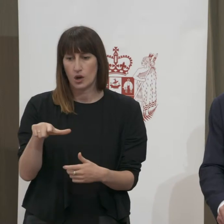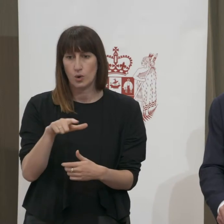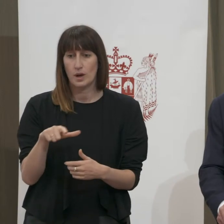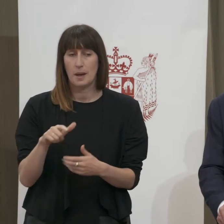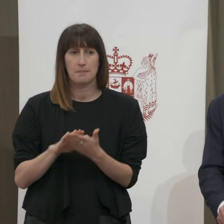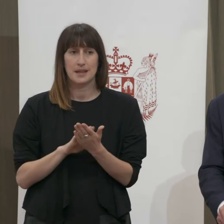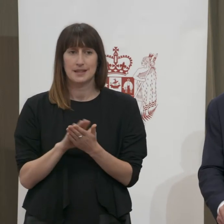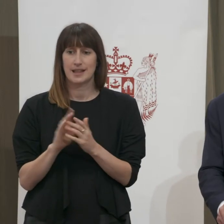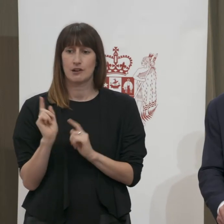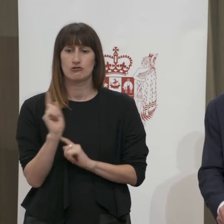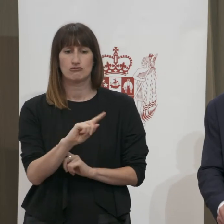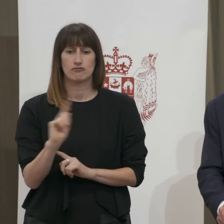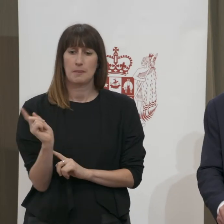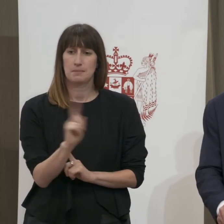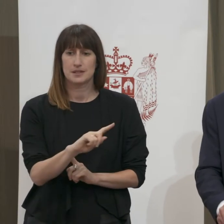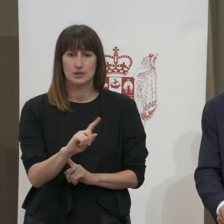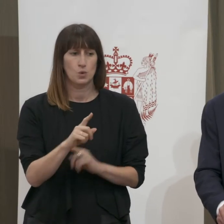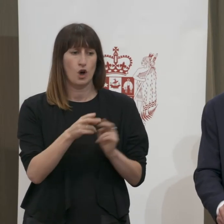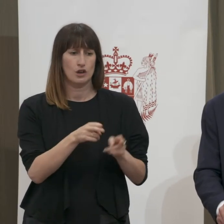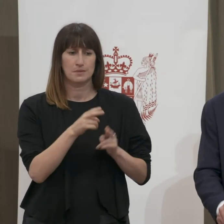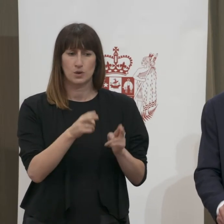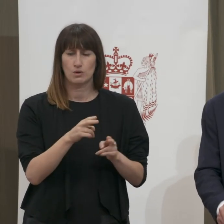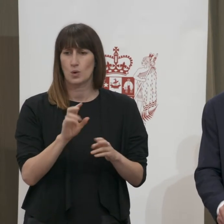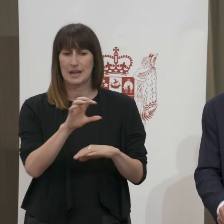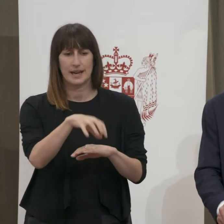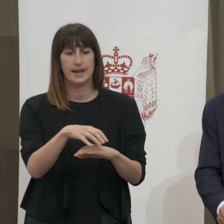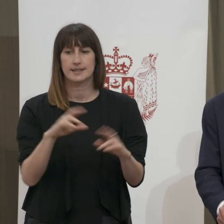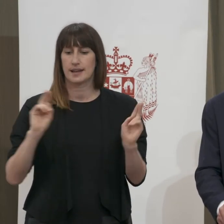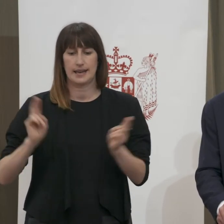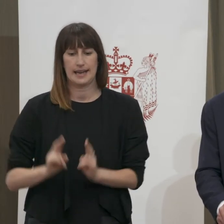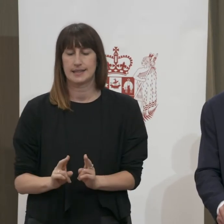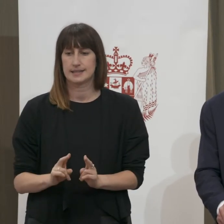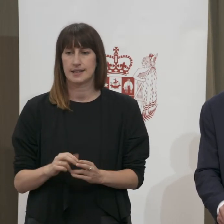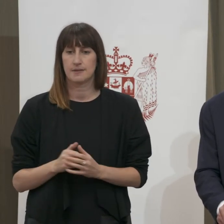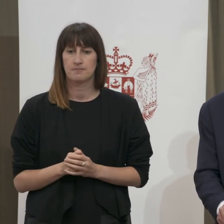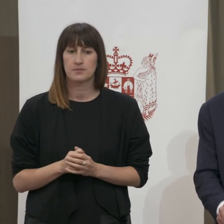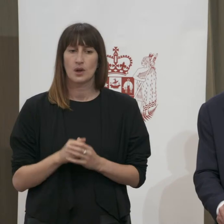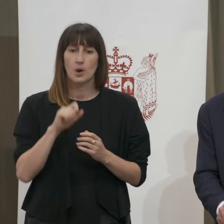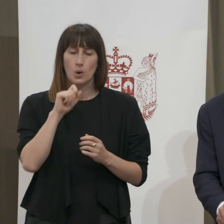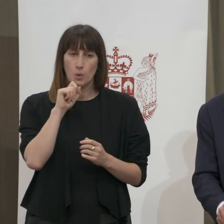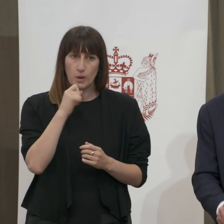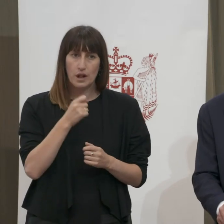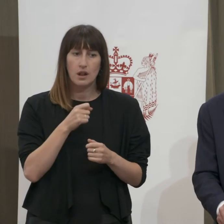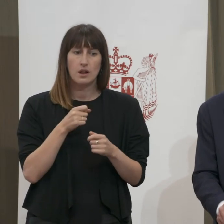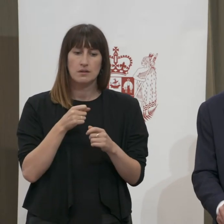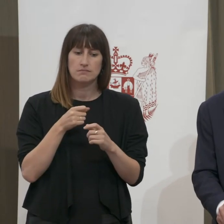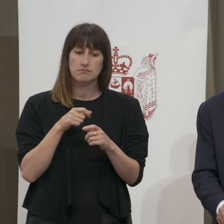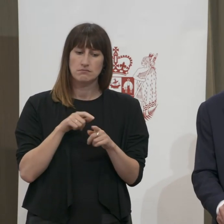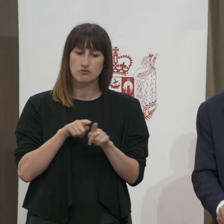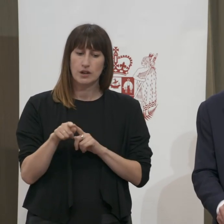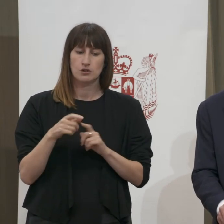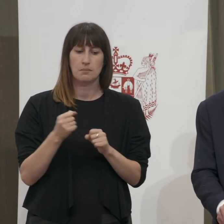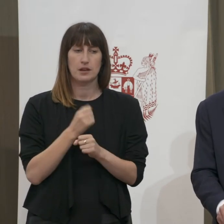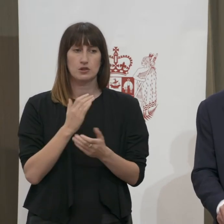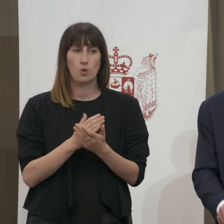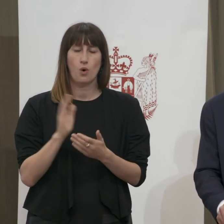to hospitals and clinics. We will also strive to make sure that all New Zealanders, no matter where they live, will have access to the